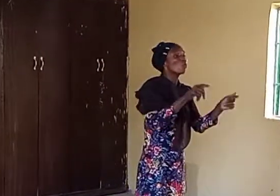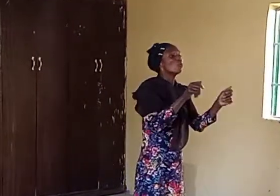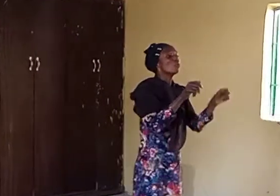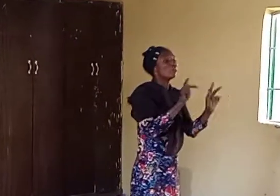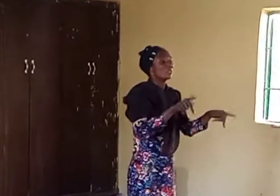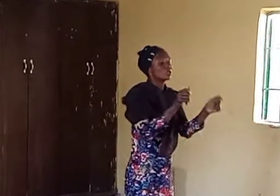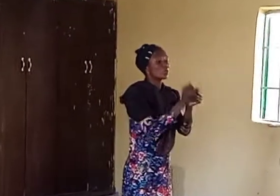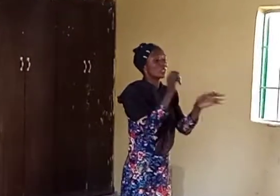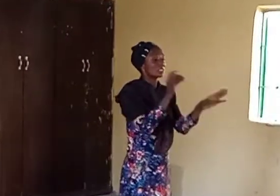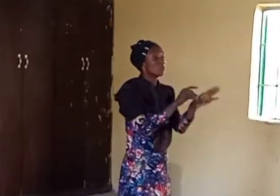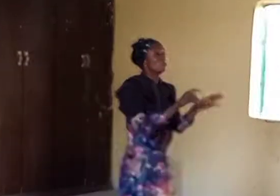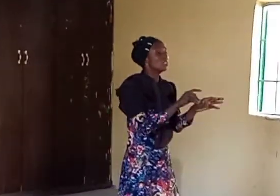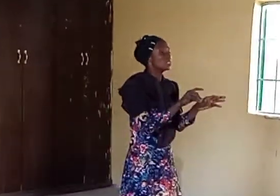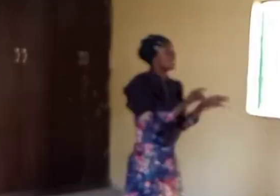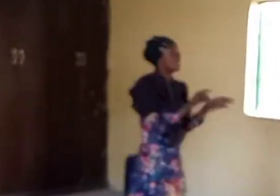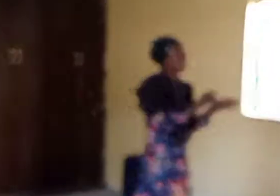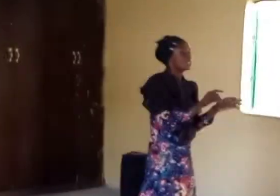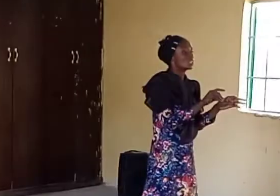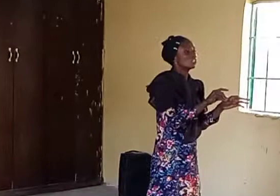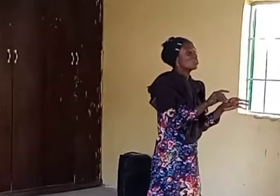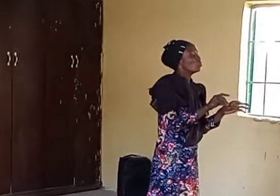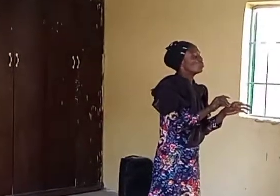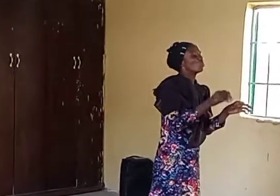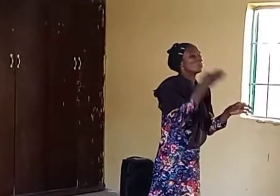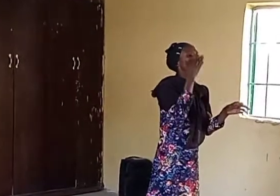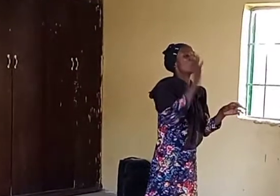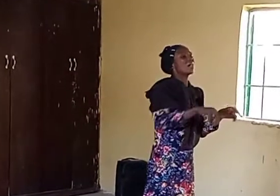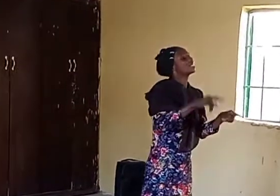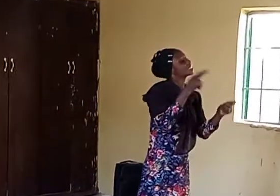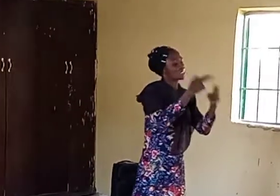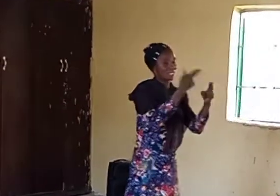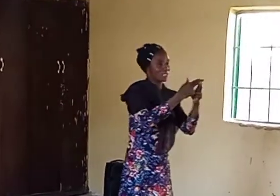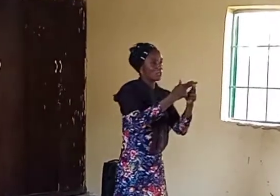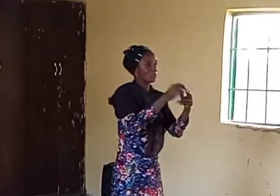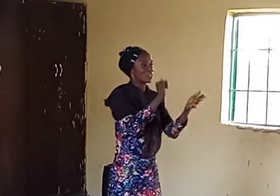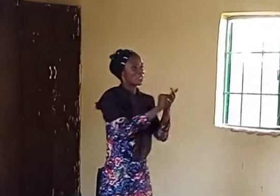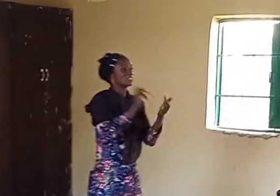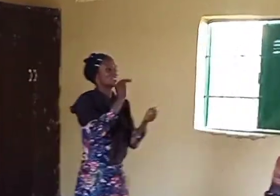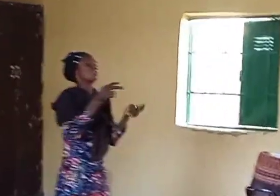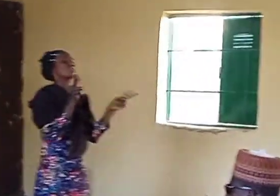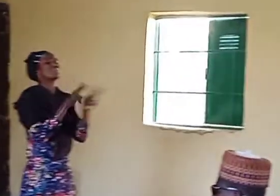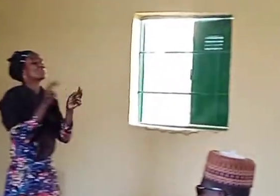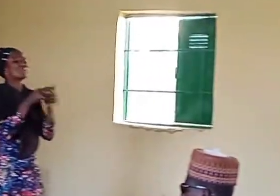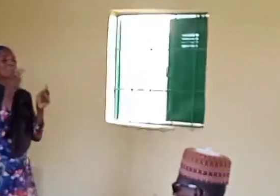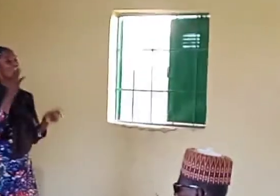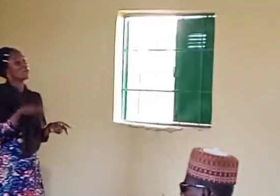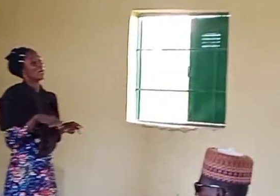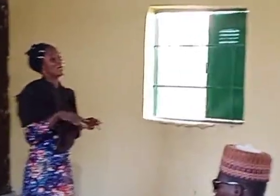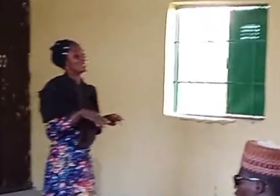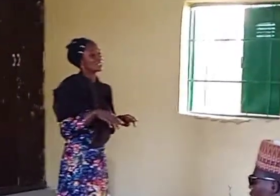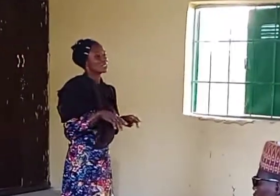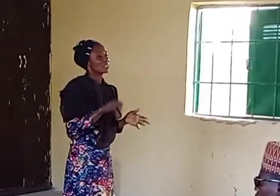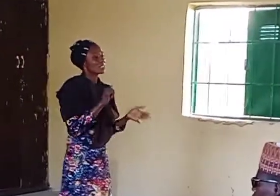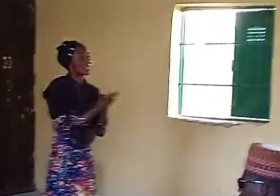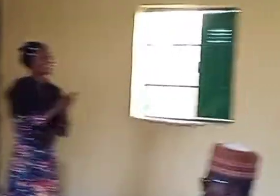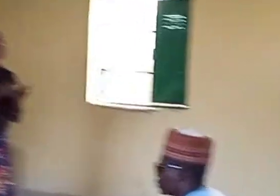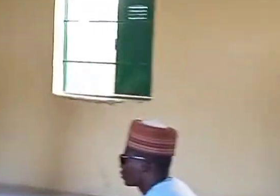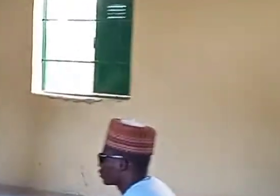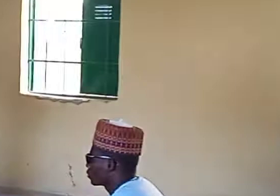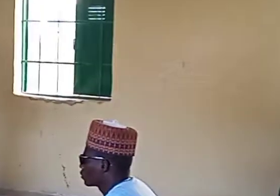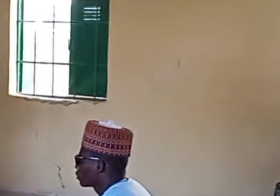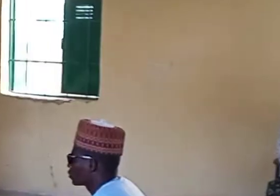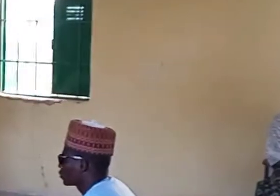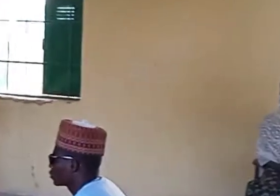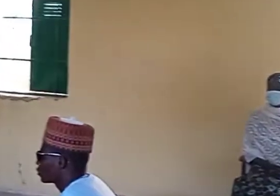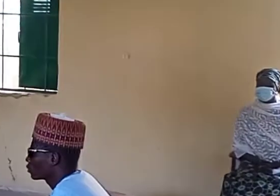you to be able, we need to also kind of put ourselves in everyone's shoe. Because nobody prayed to